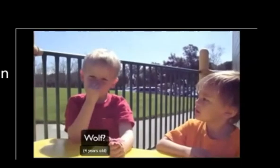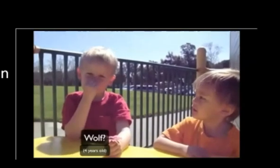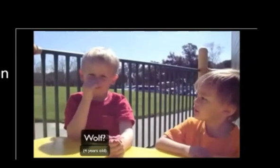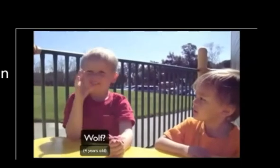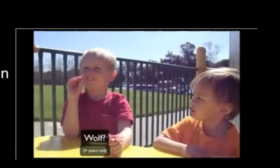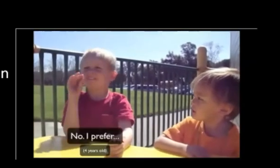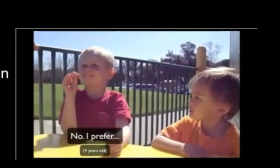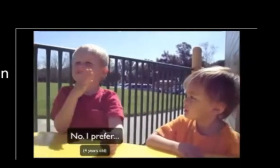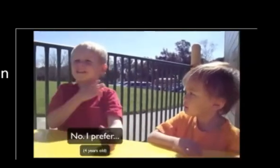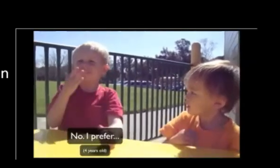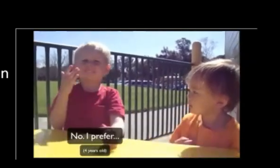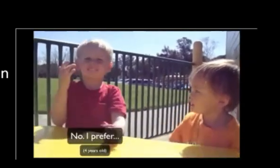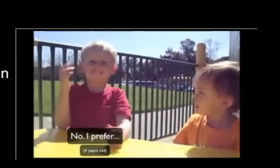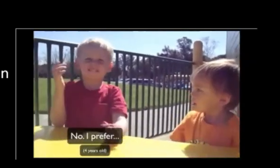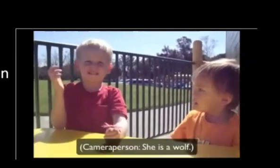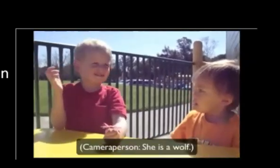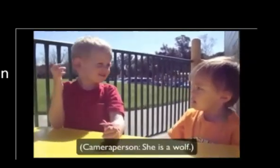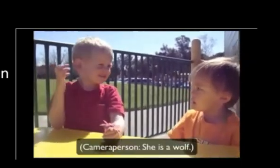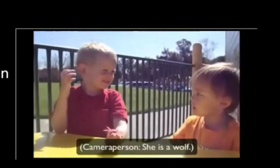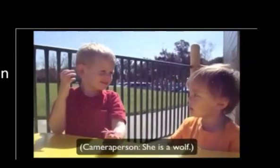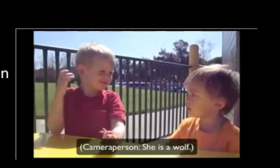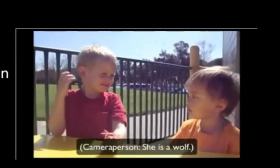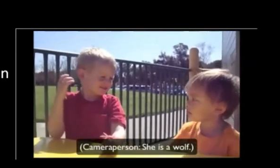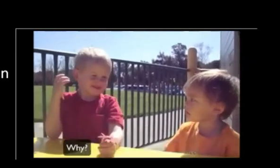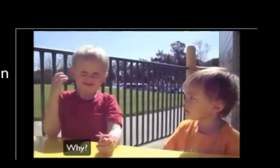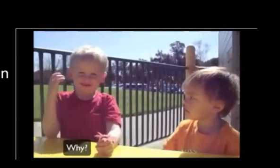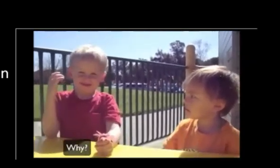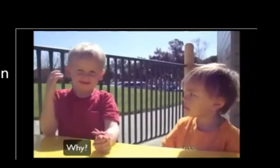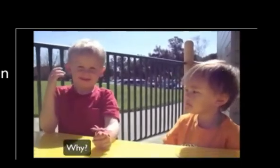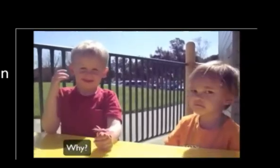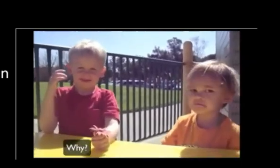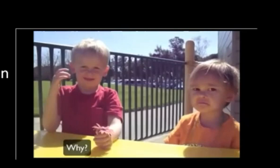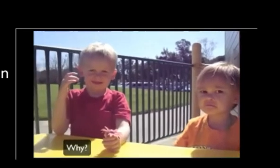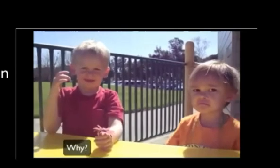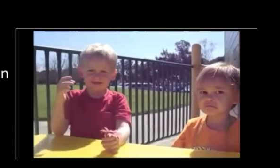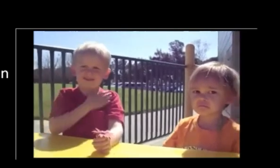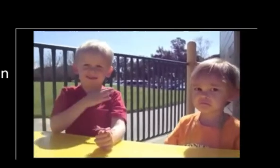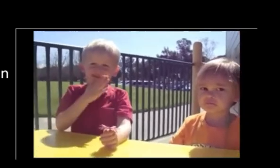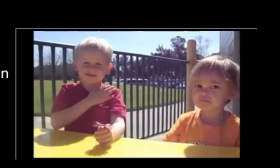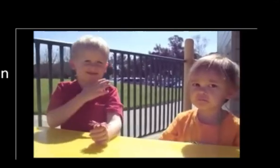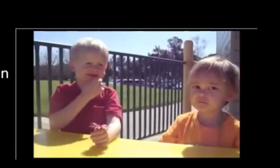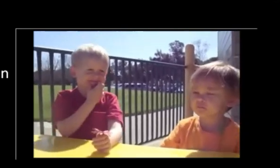A wolf? No, I prefer. Why?